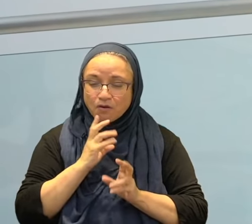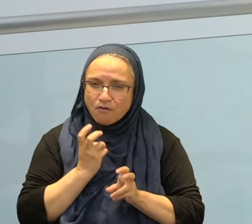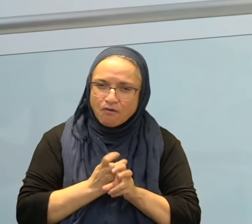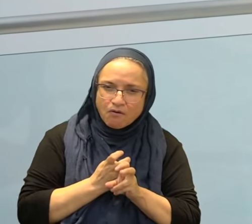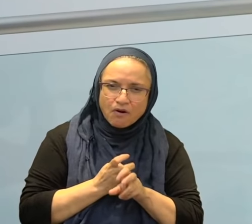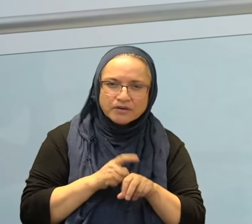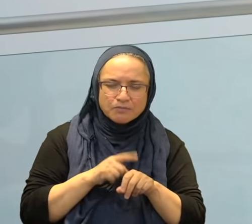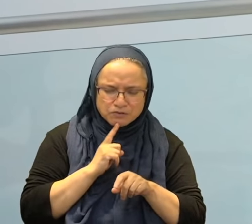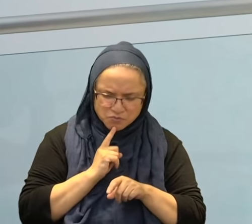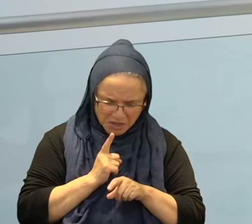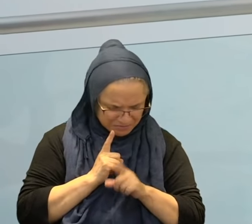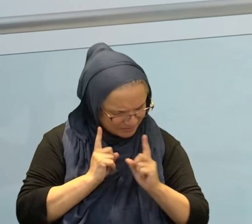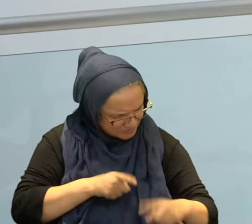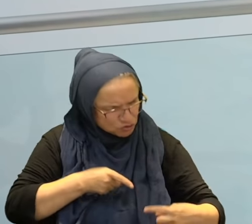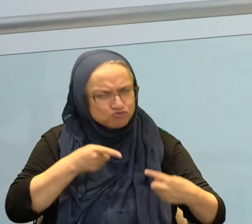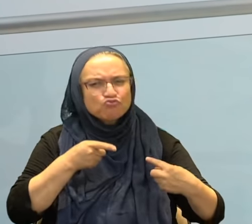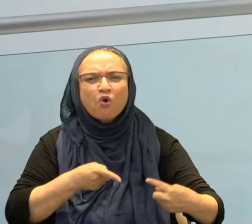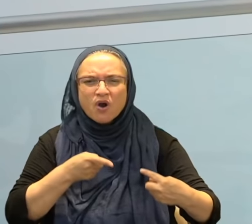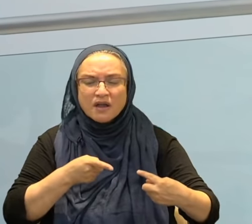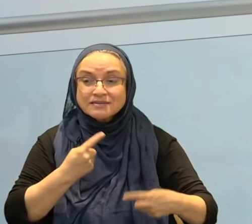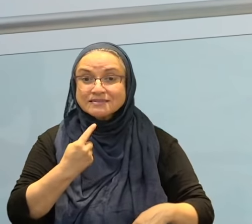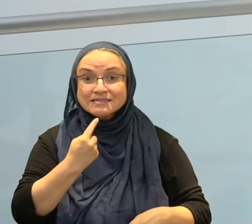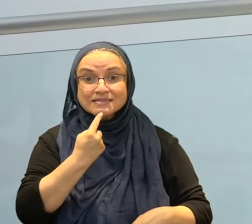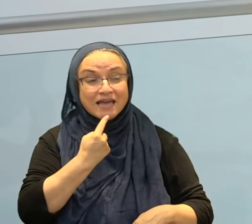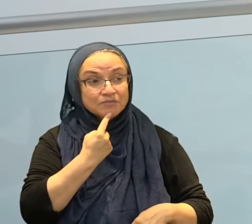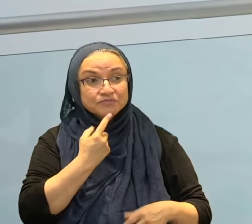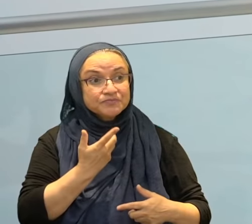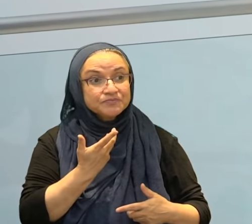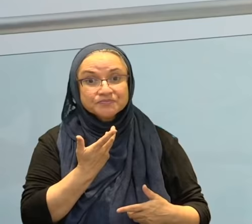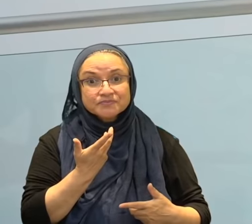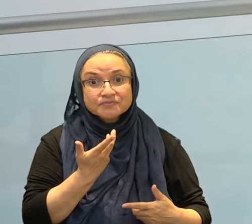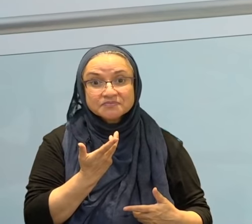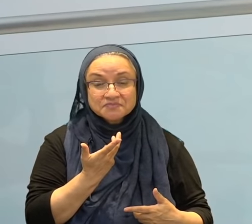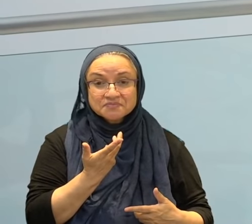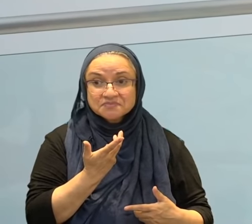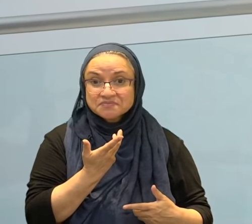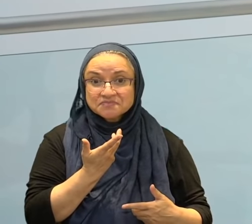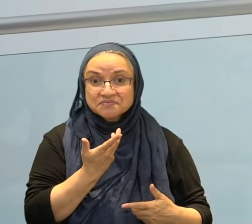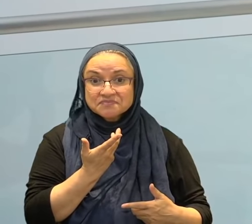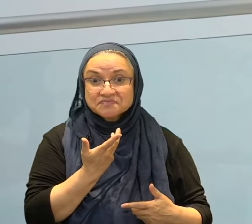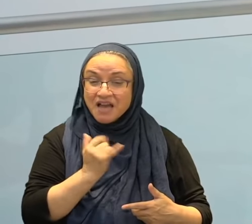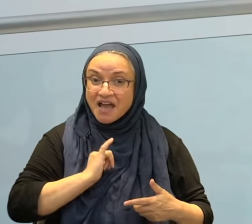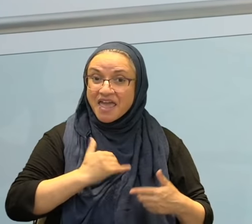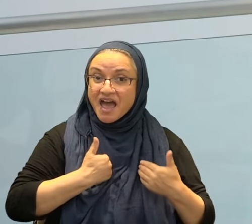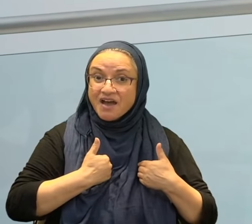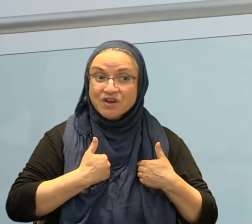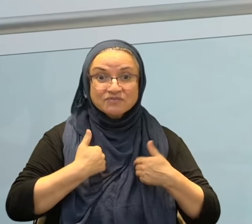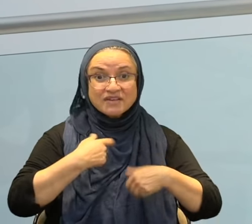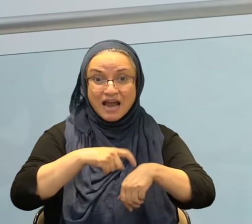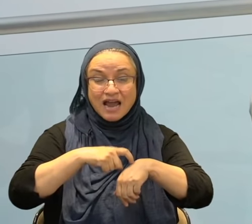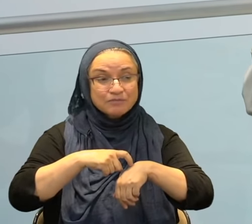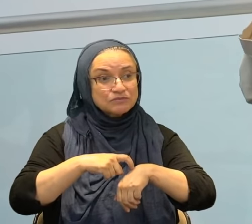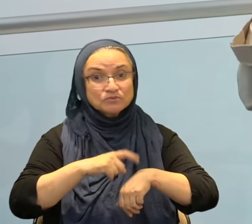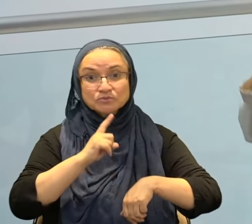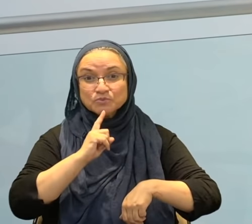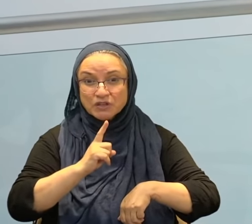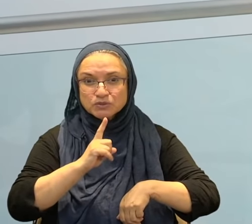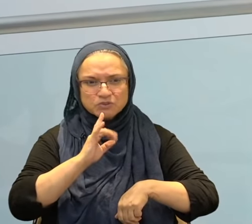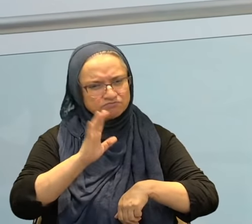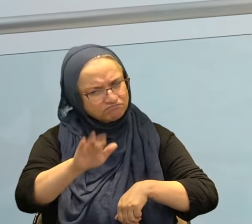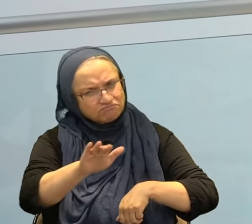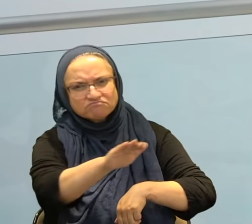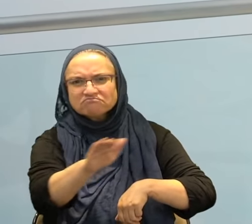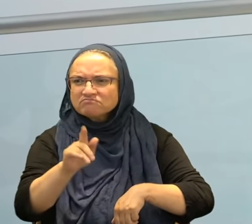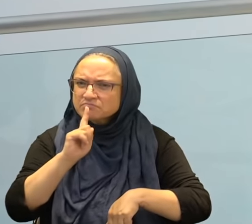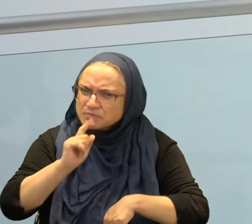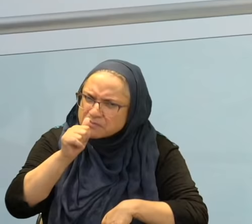really capitalize on the reward. Remember that there are things that would come down from the heavens for you that you will only see when